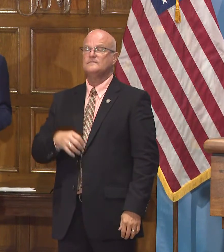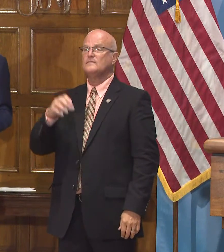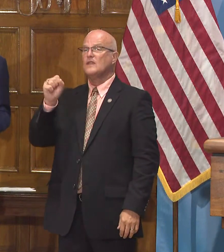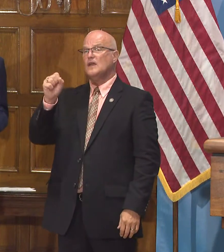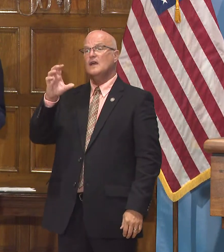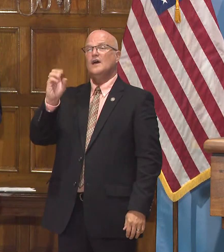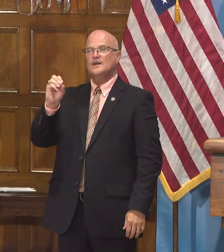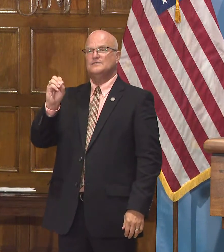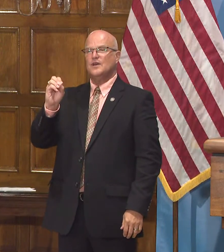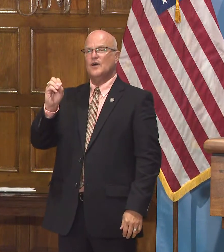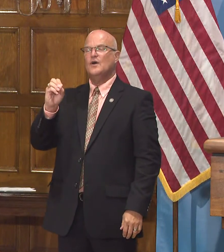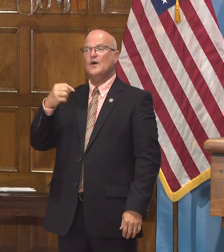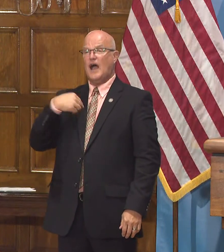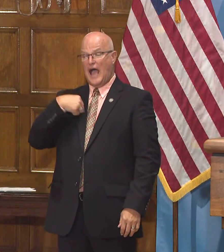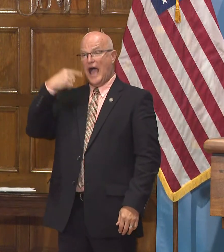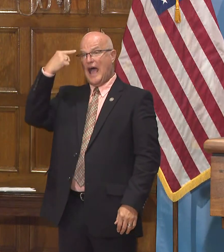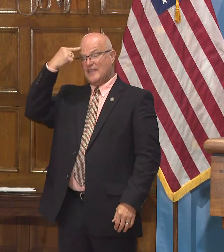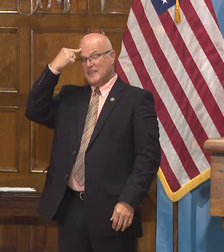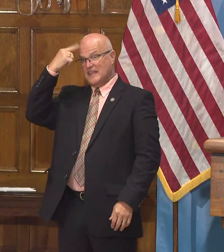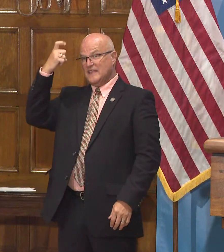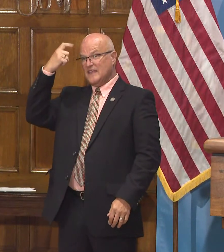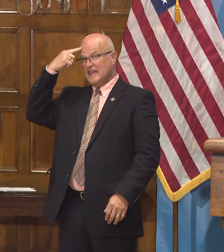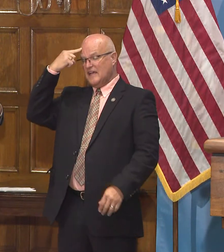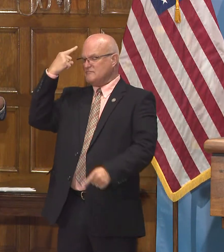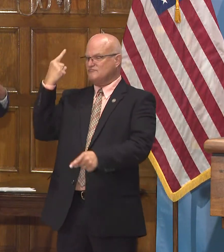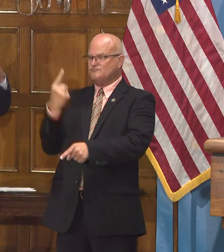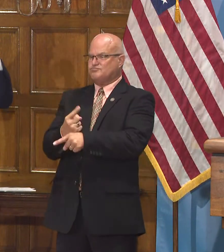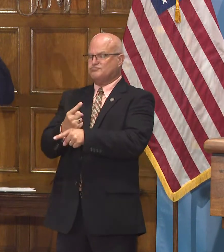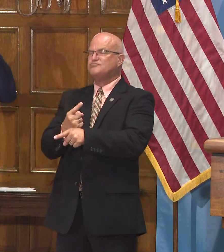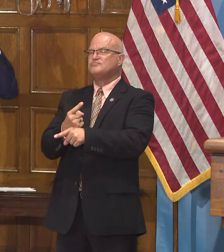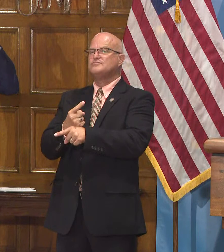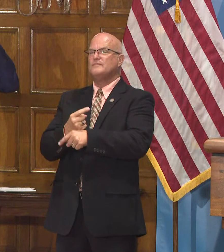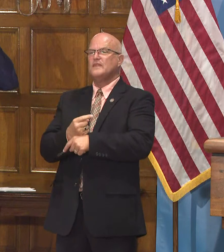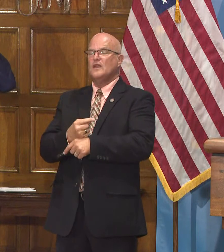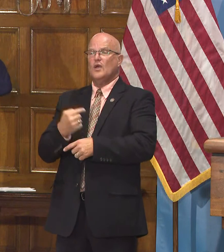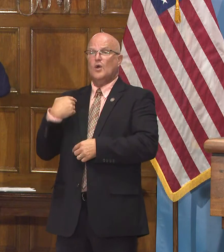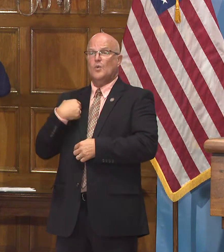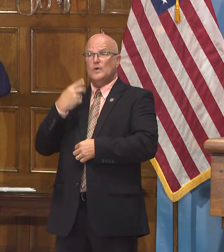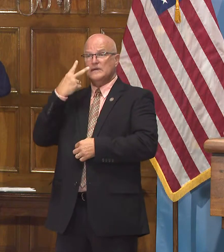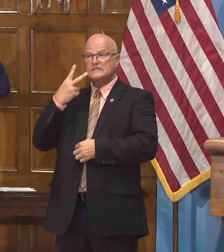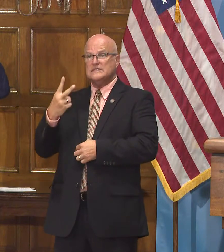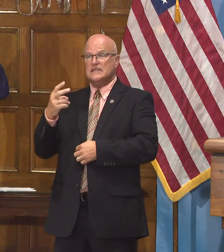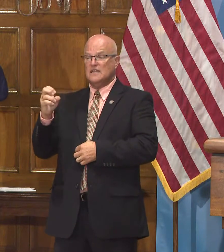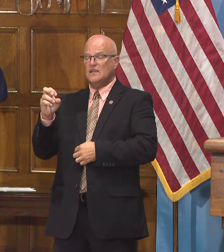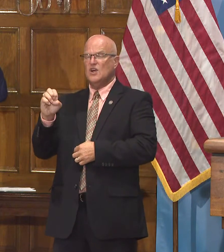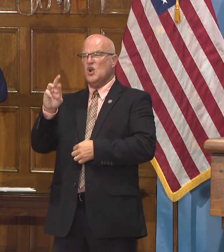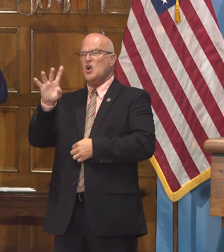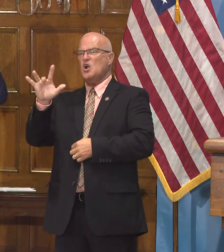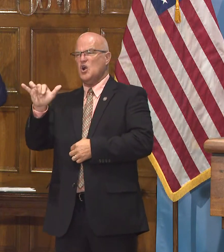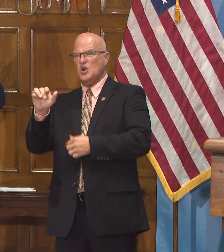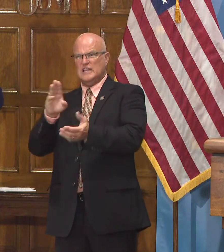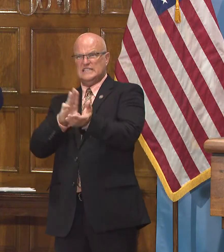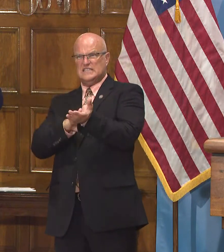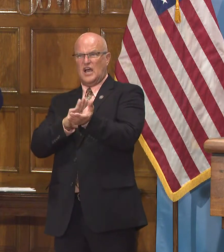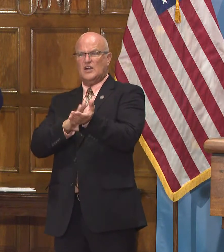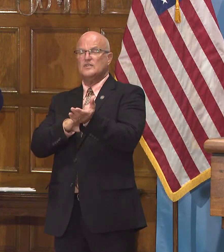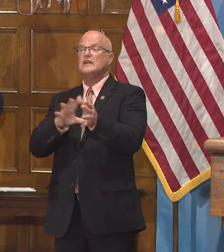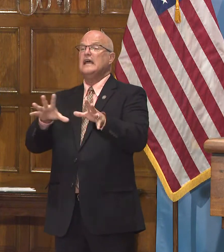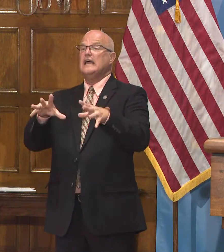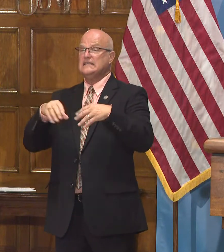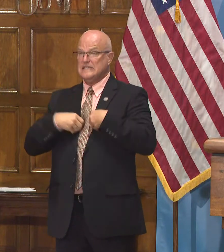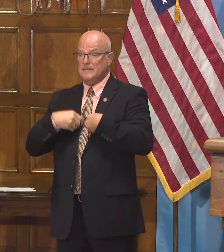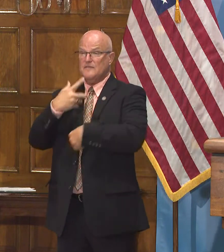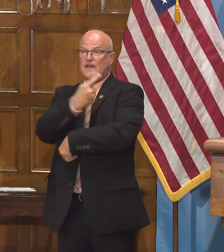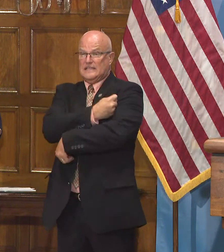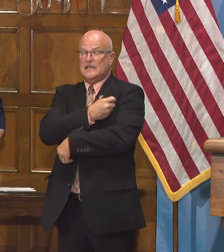So I think the governor is very correct in what he's saying. I think we'll see a series of early adopters. Those individuals that have accepted the